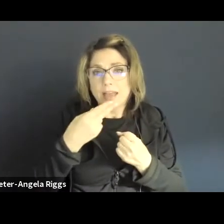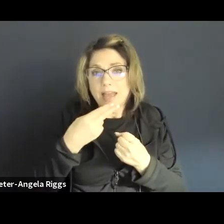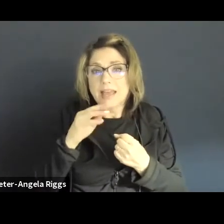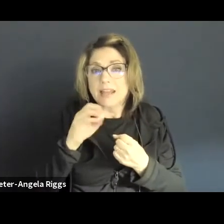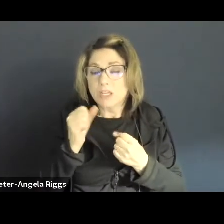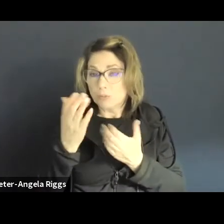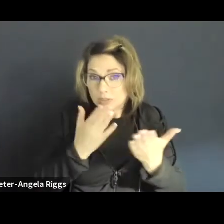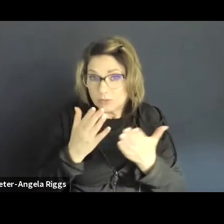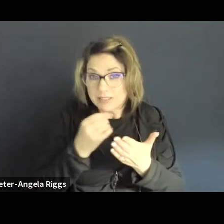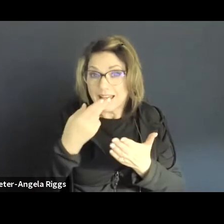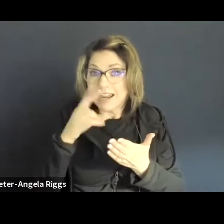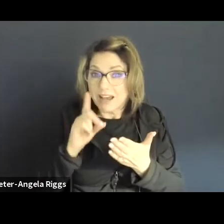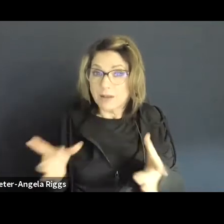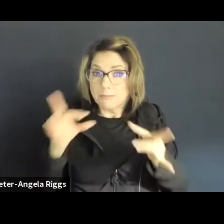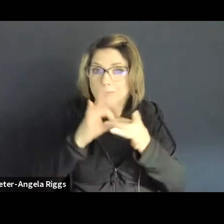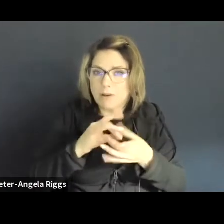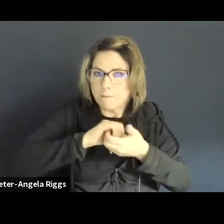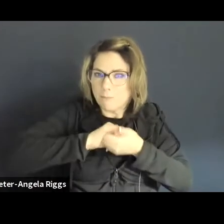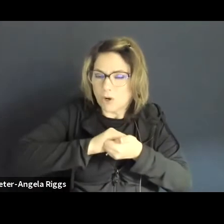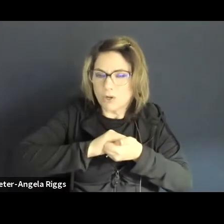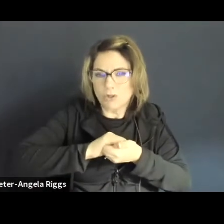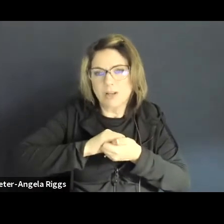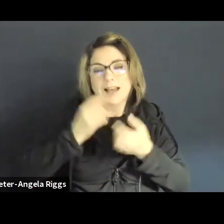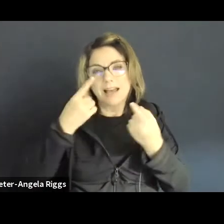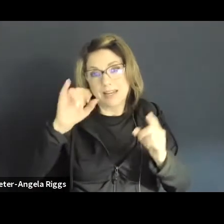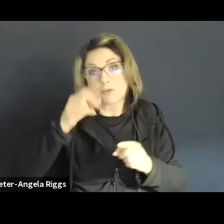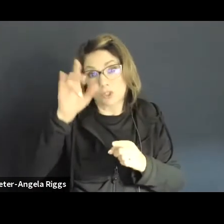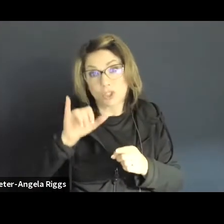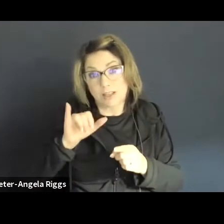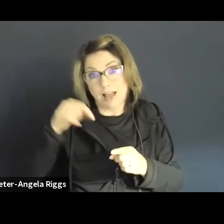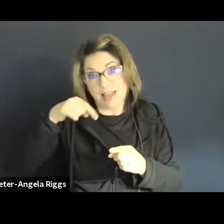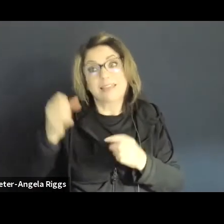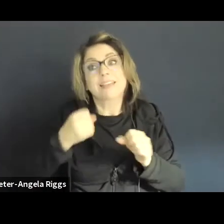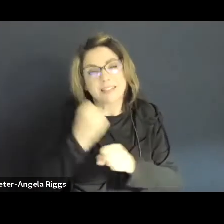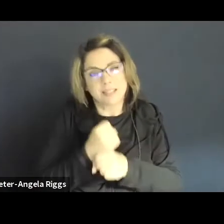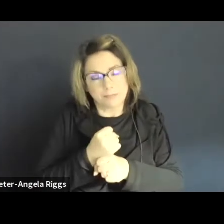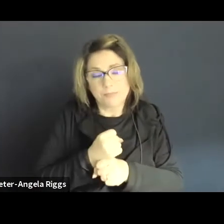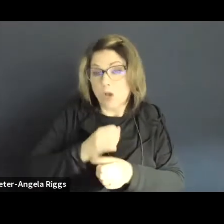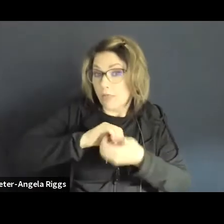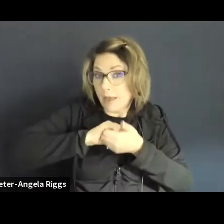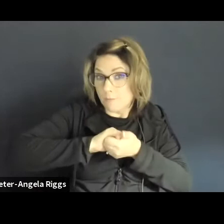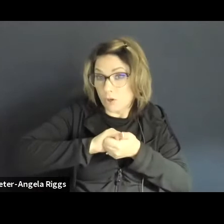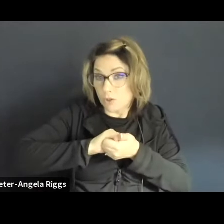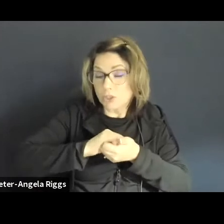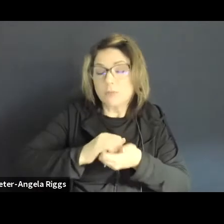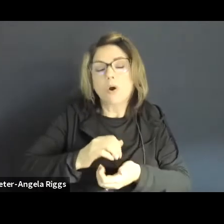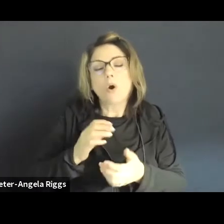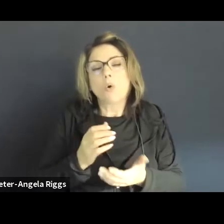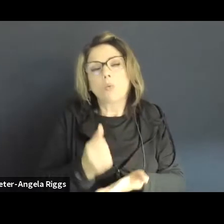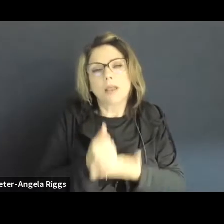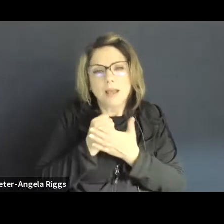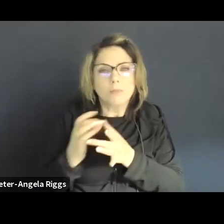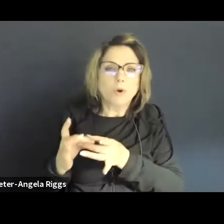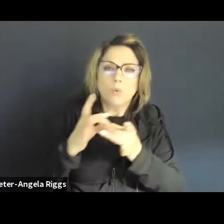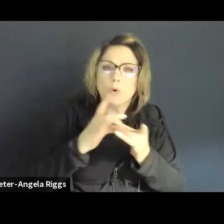announced their partnership in July of this year. And so the partnership will help to coordinate and align